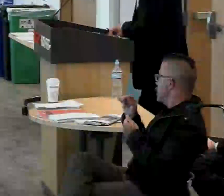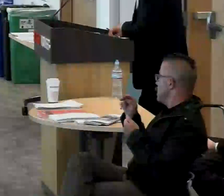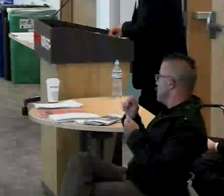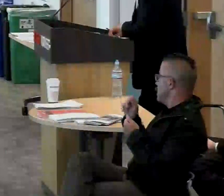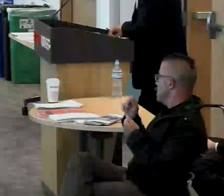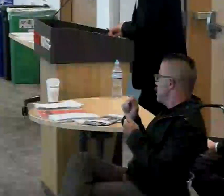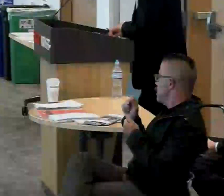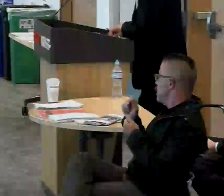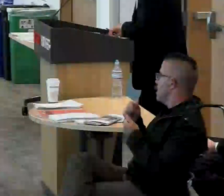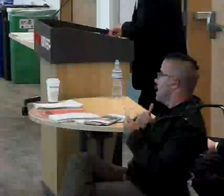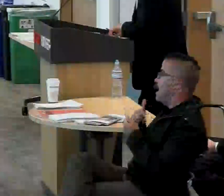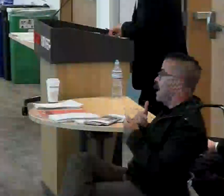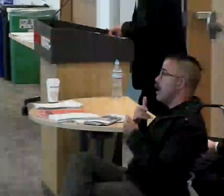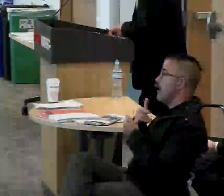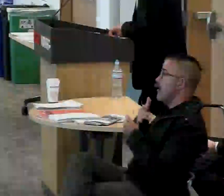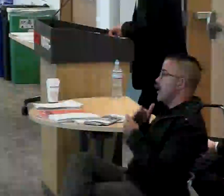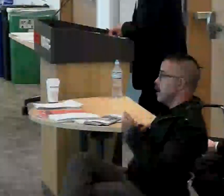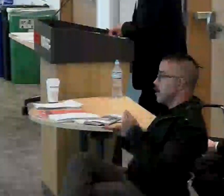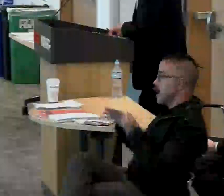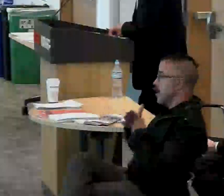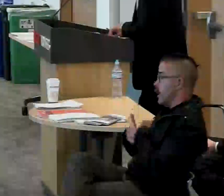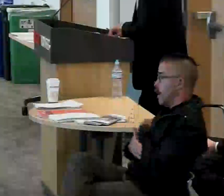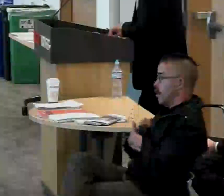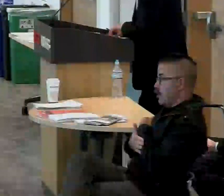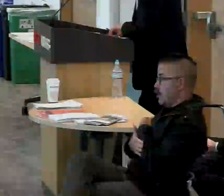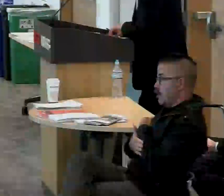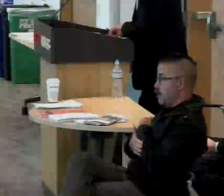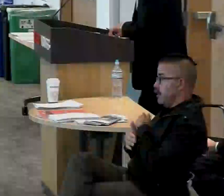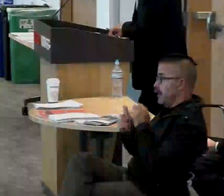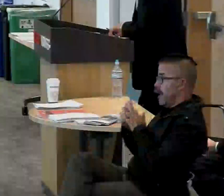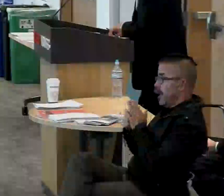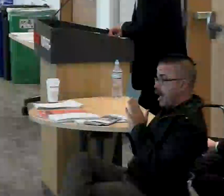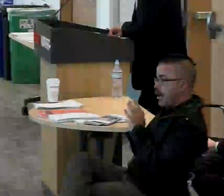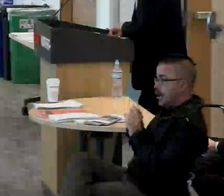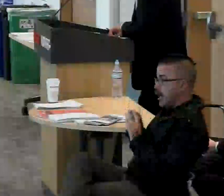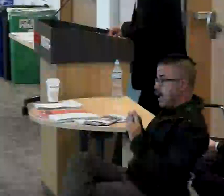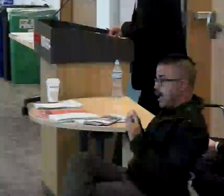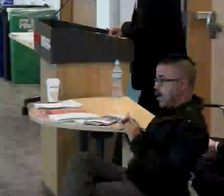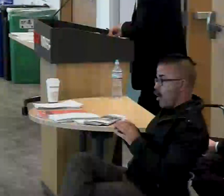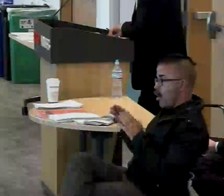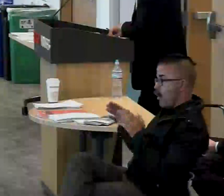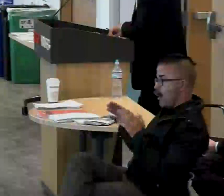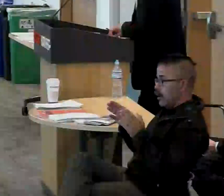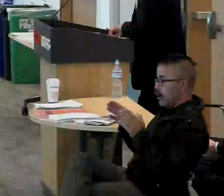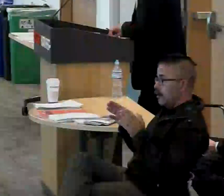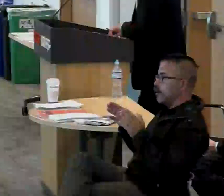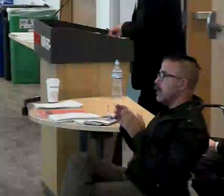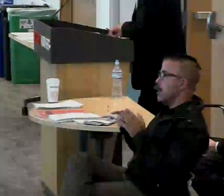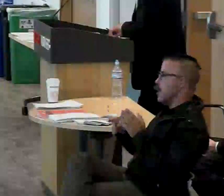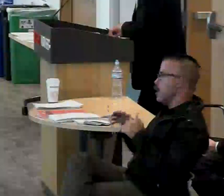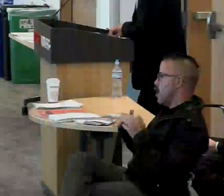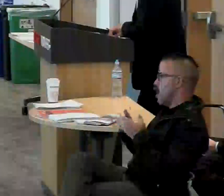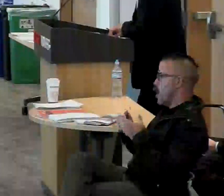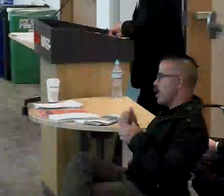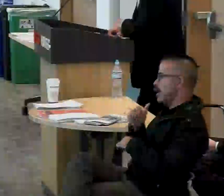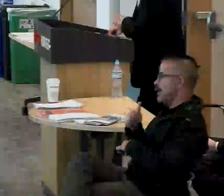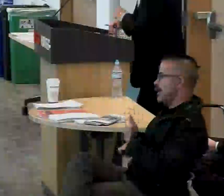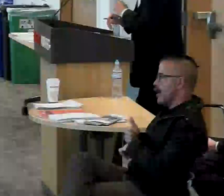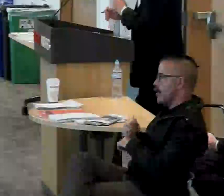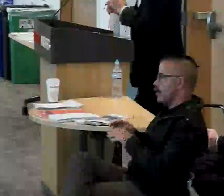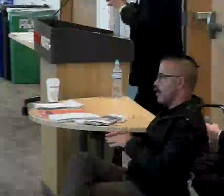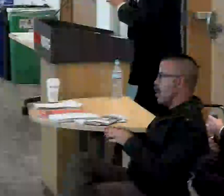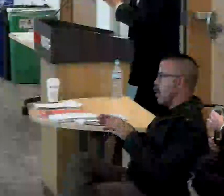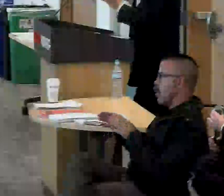nationally, accounts that are opened, that are ABLE accounts, are all established and opened at like a